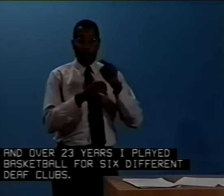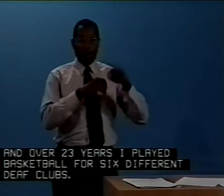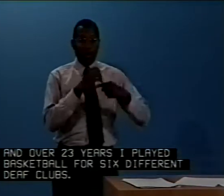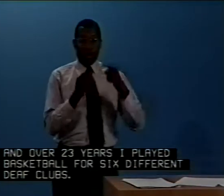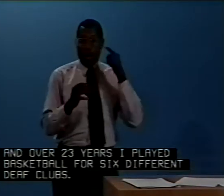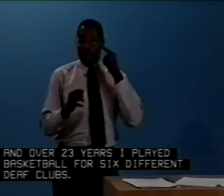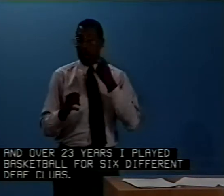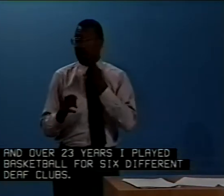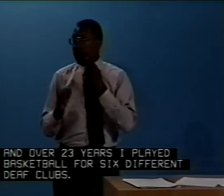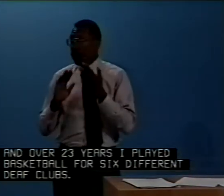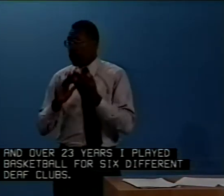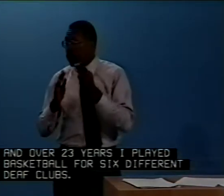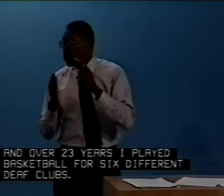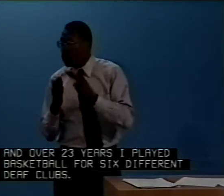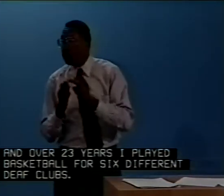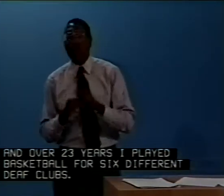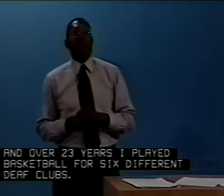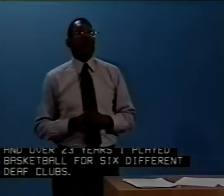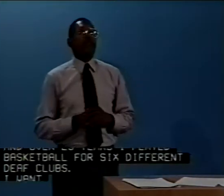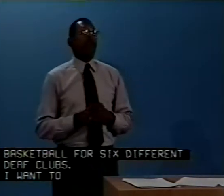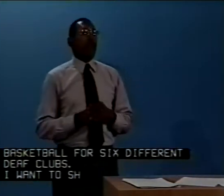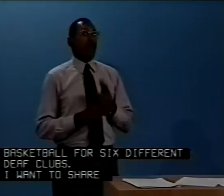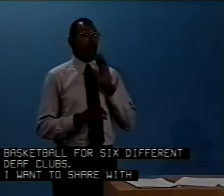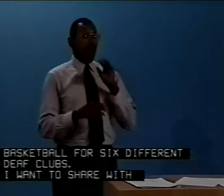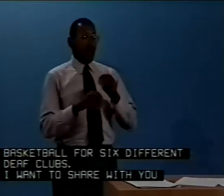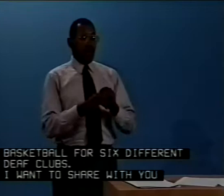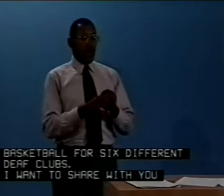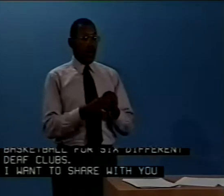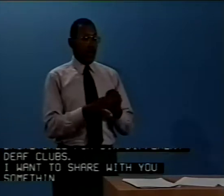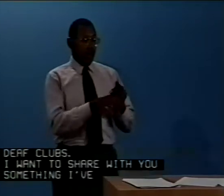I want to share with you something I've noticed about the deaf community.